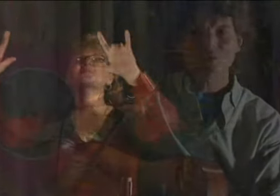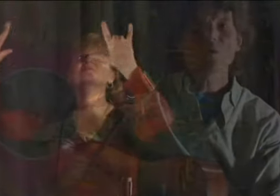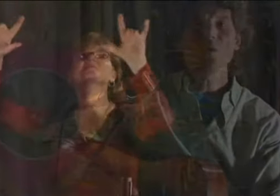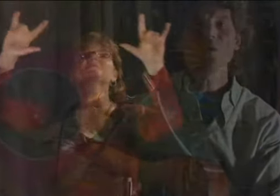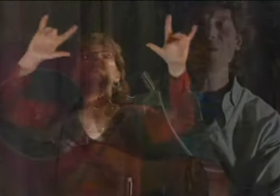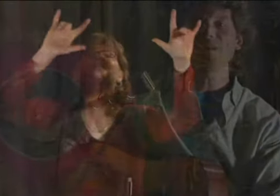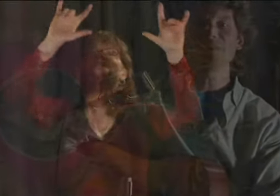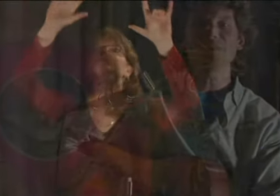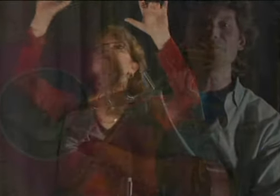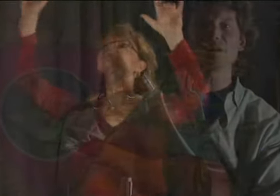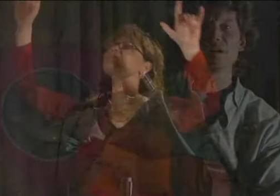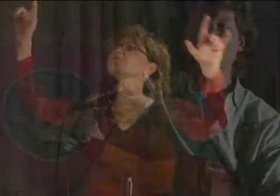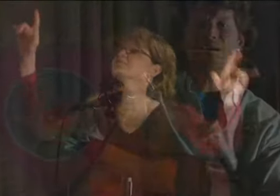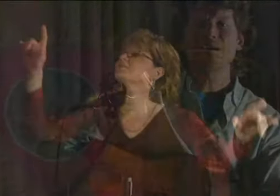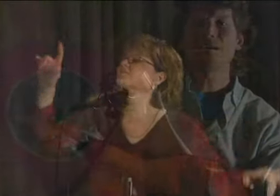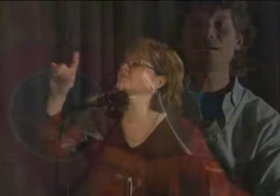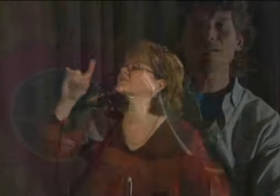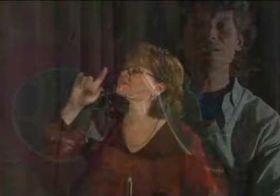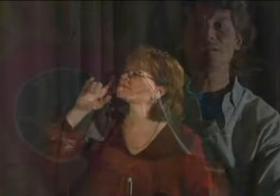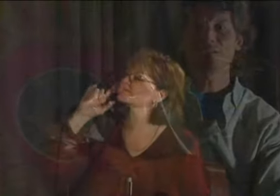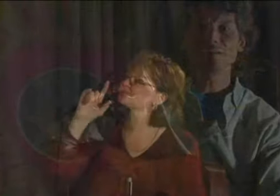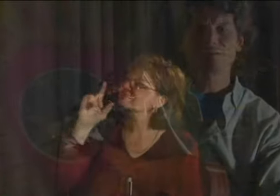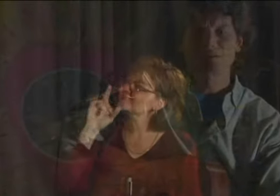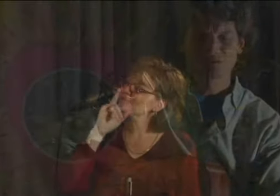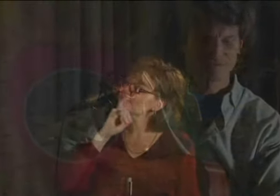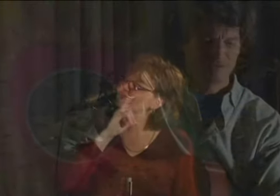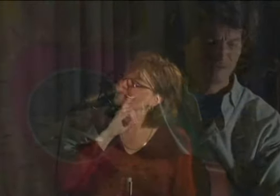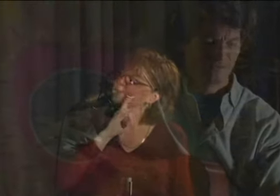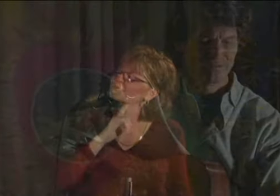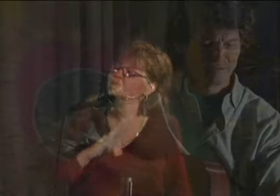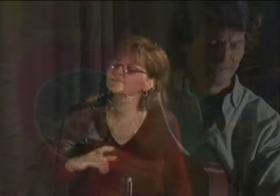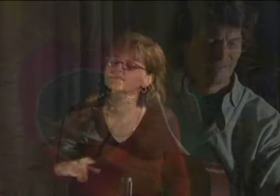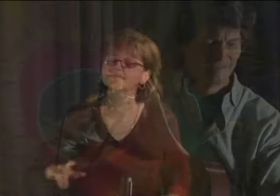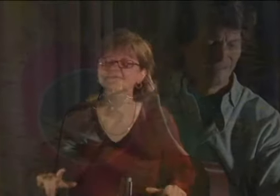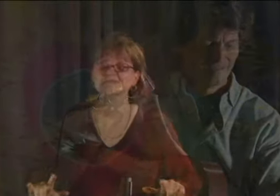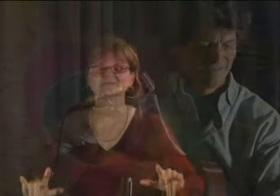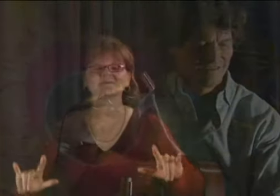see soaring in my eyes.